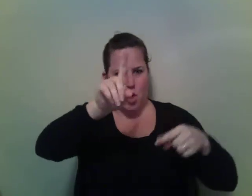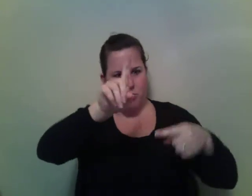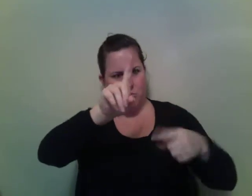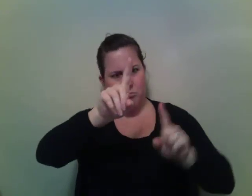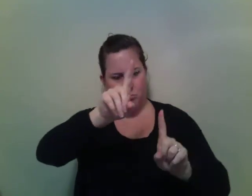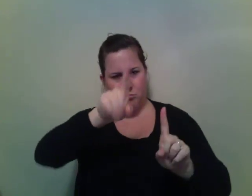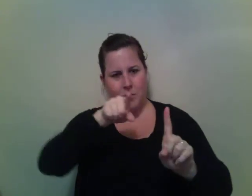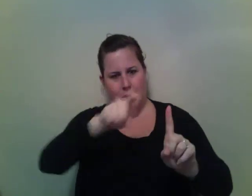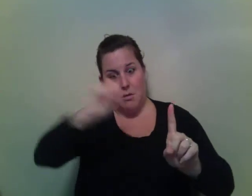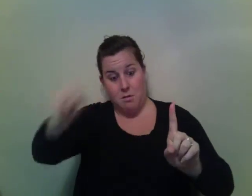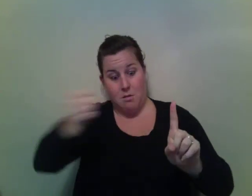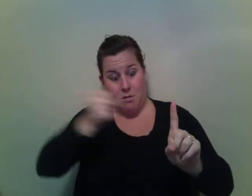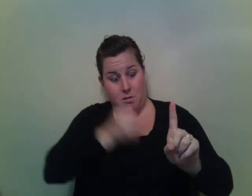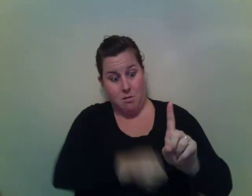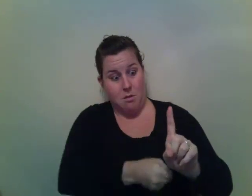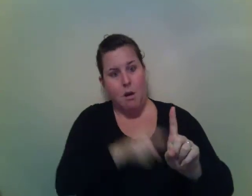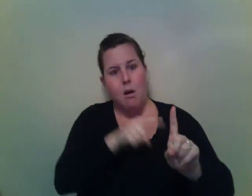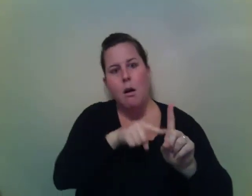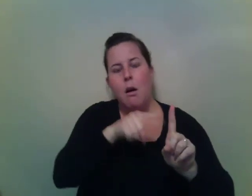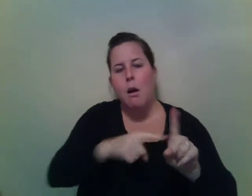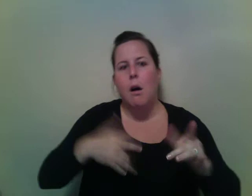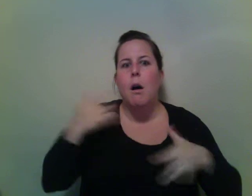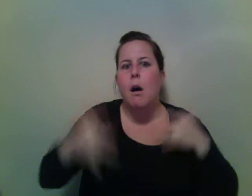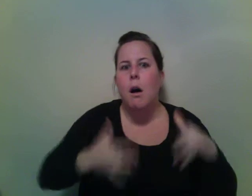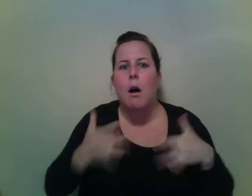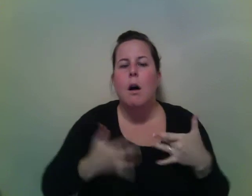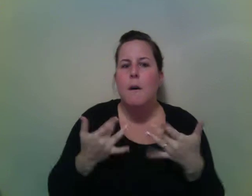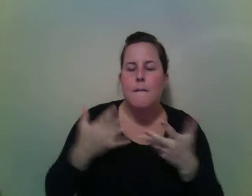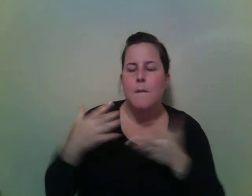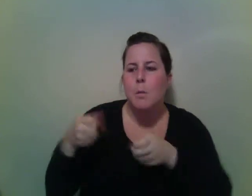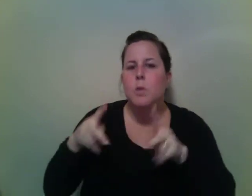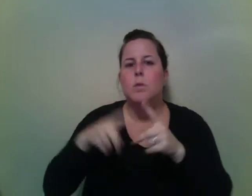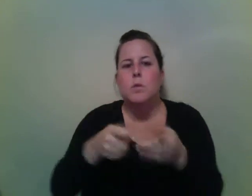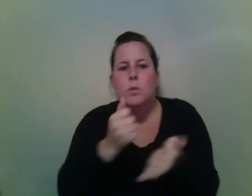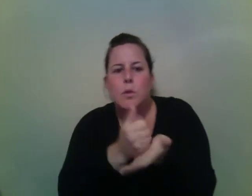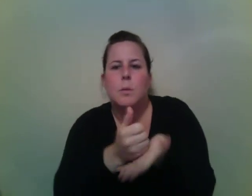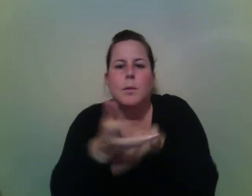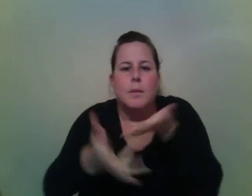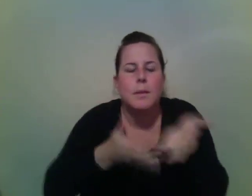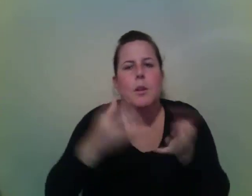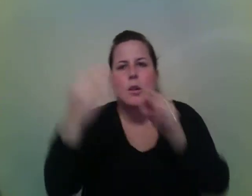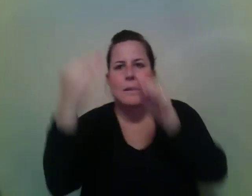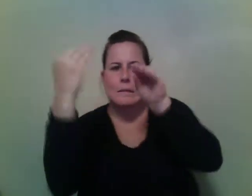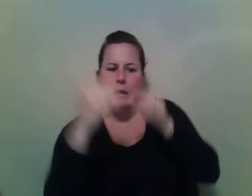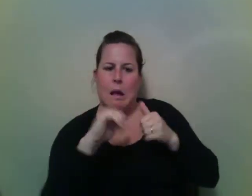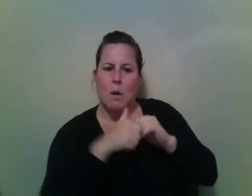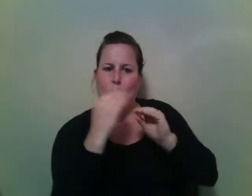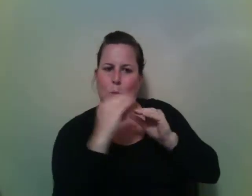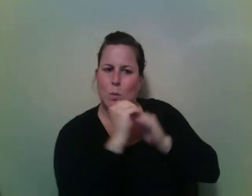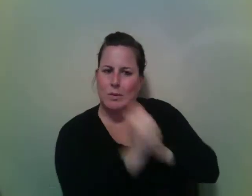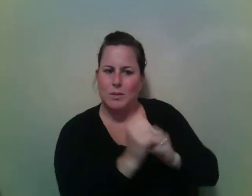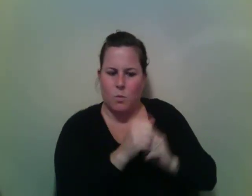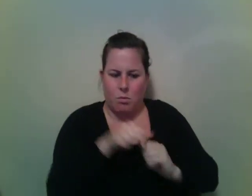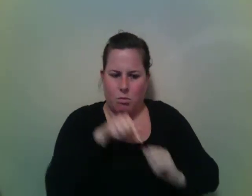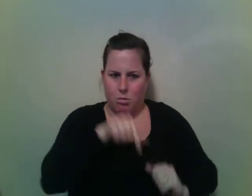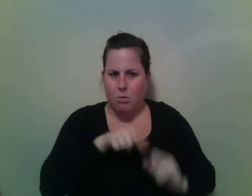than you were able to give them. So let's take a look at the compensation plan. I'm going to specifically be talking about the executive and